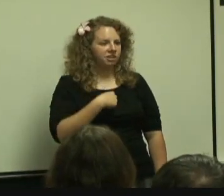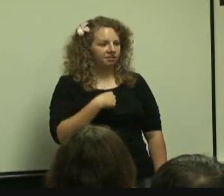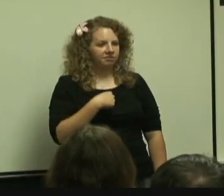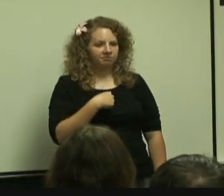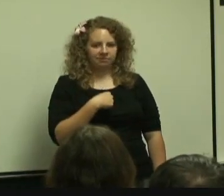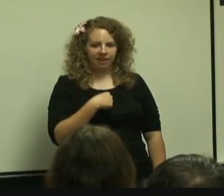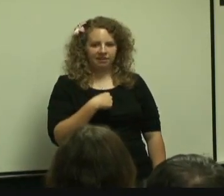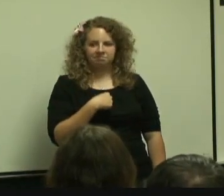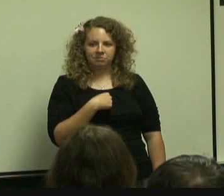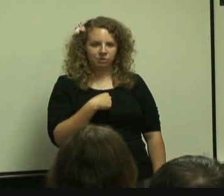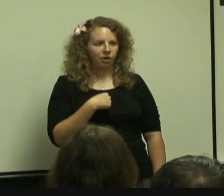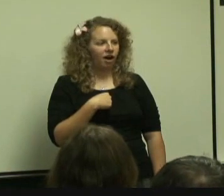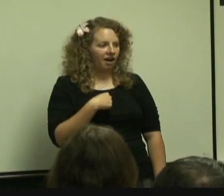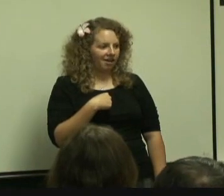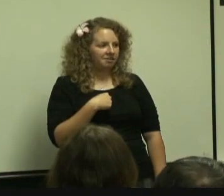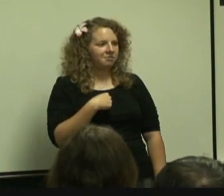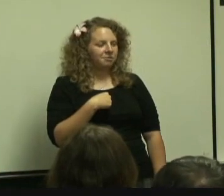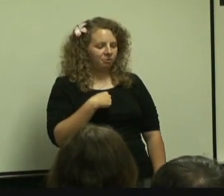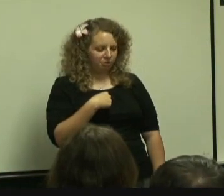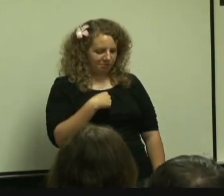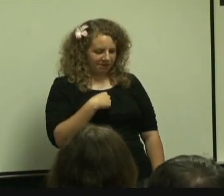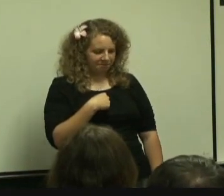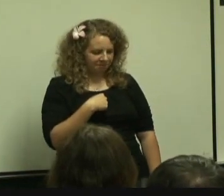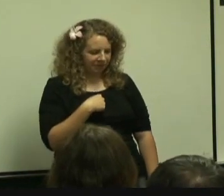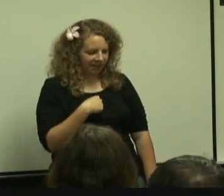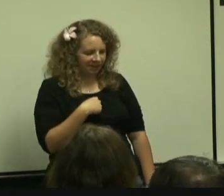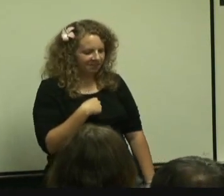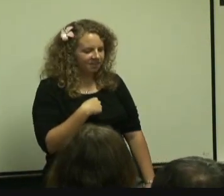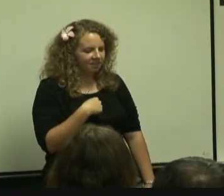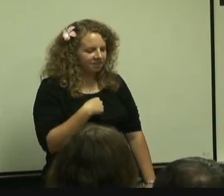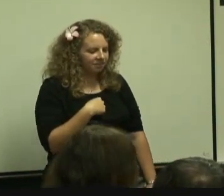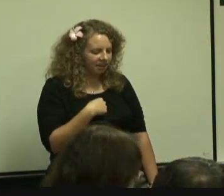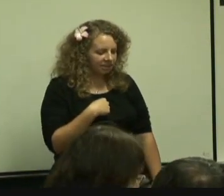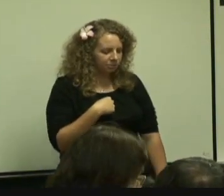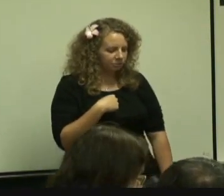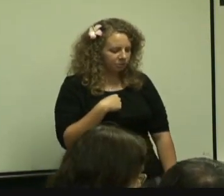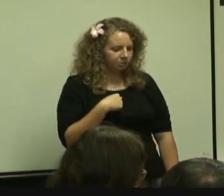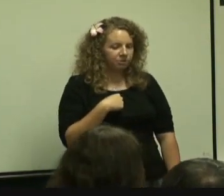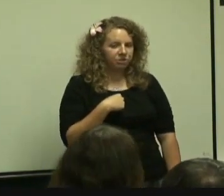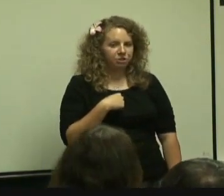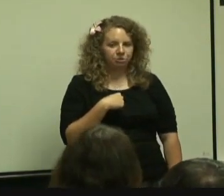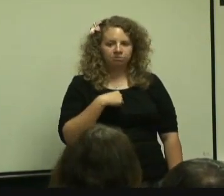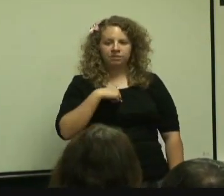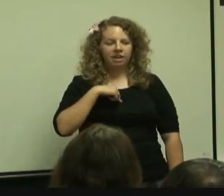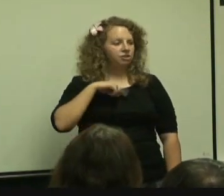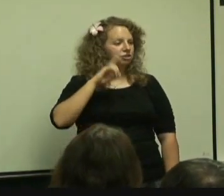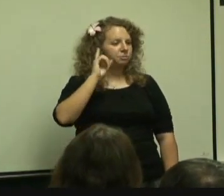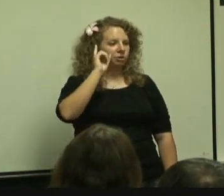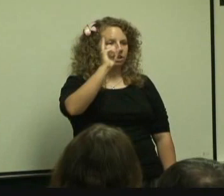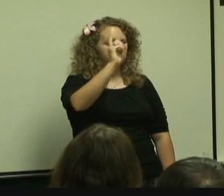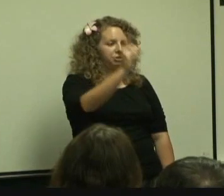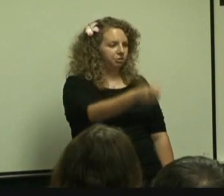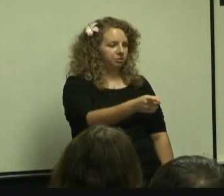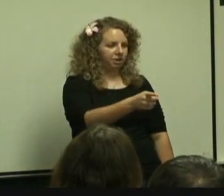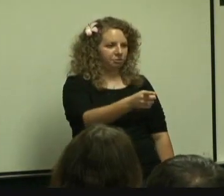yourself. Okay, so I or me. Okay, the next one we'll do is you, and you're just pointing to the other